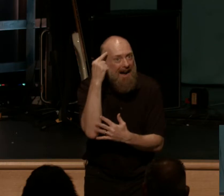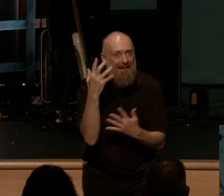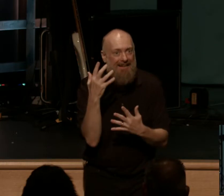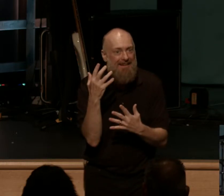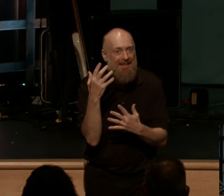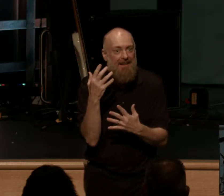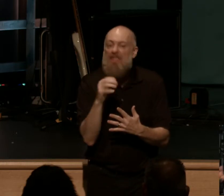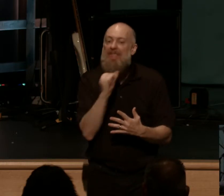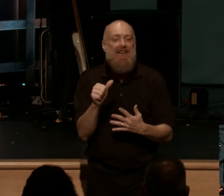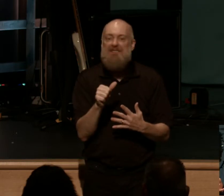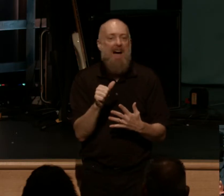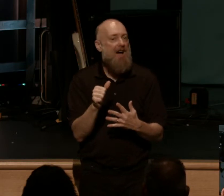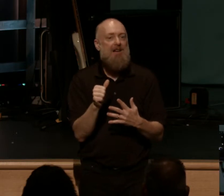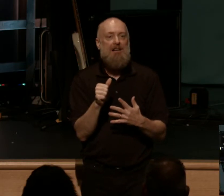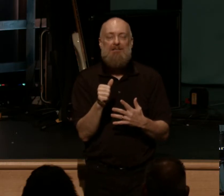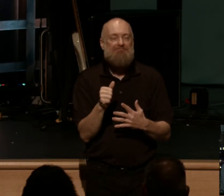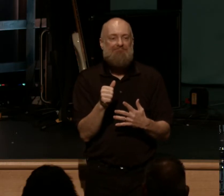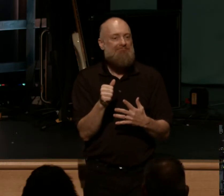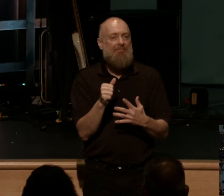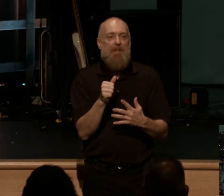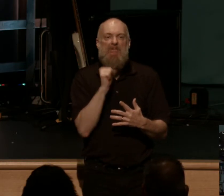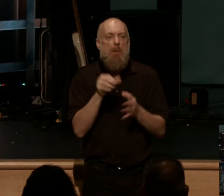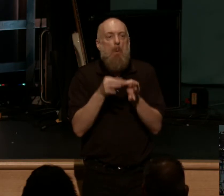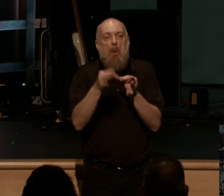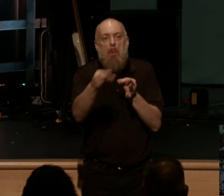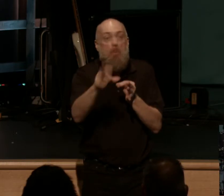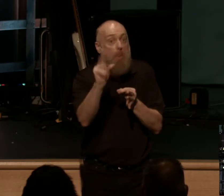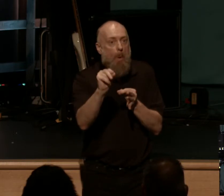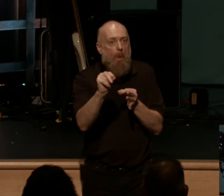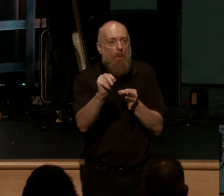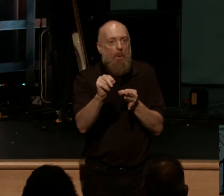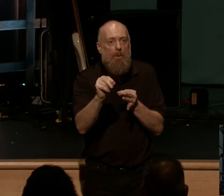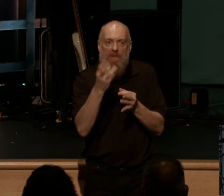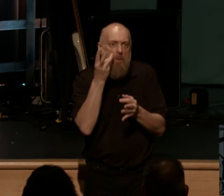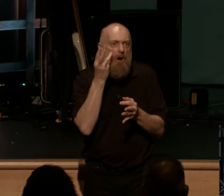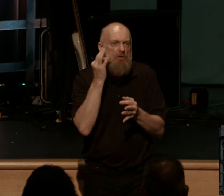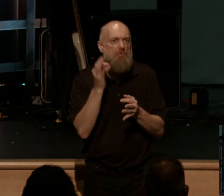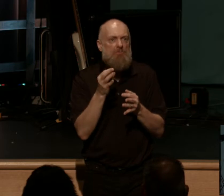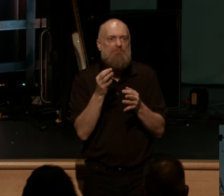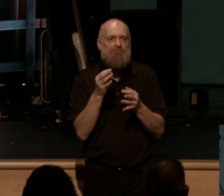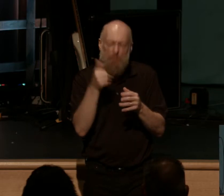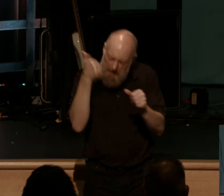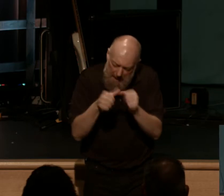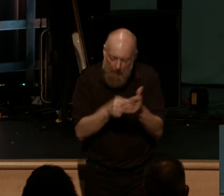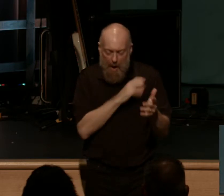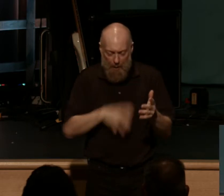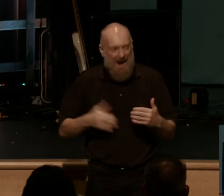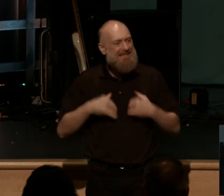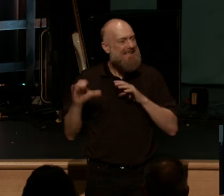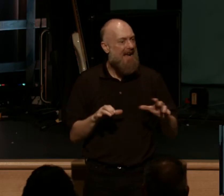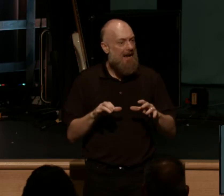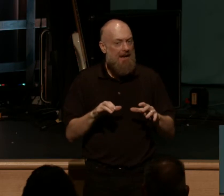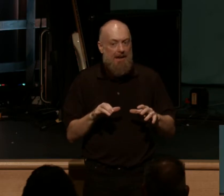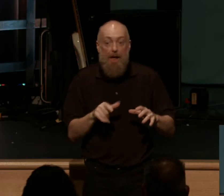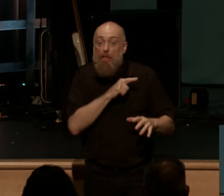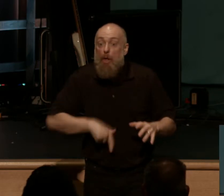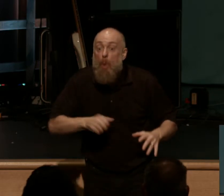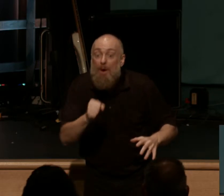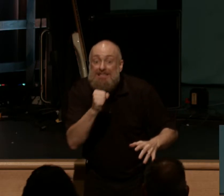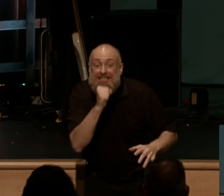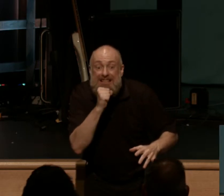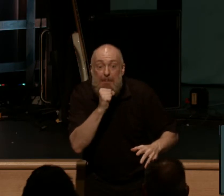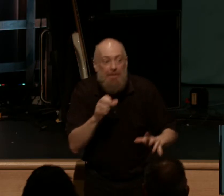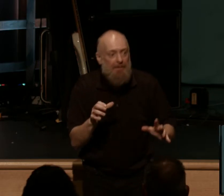let it go by even for a moment without remembering all that Christ did. How much more you and I? The communion